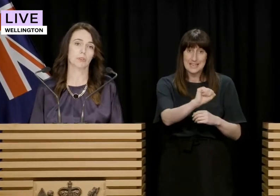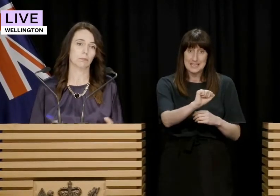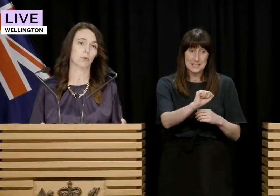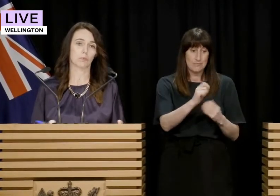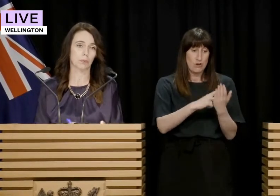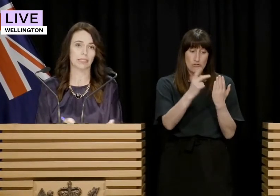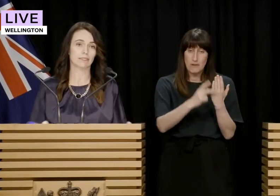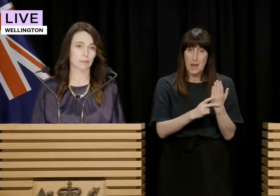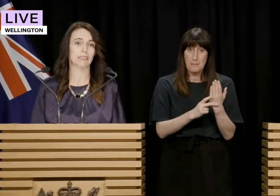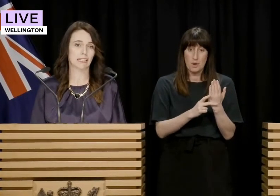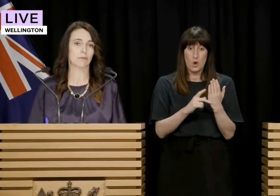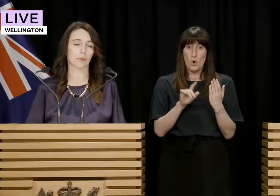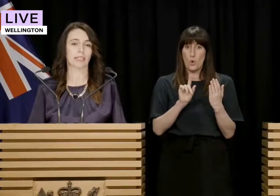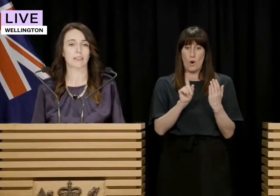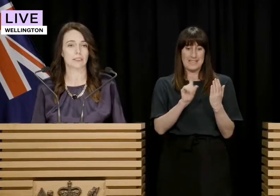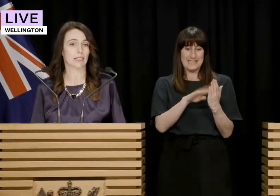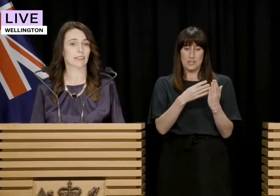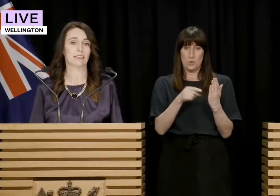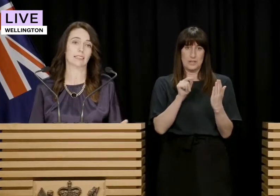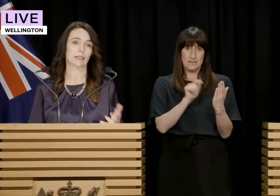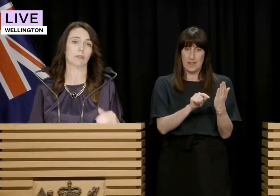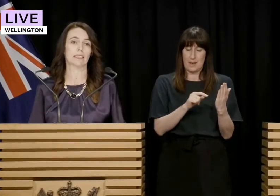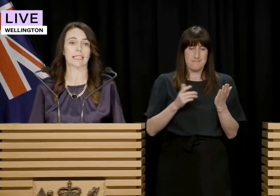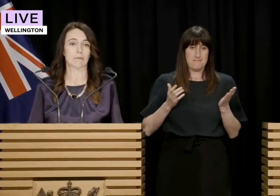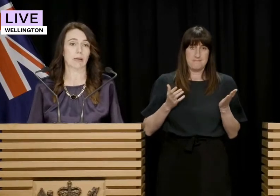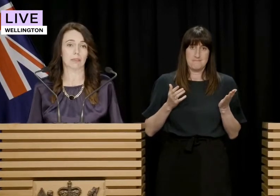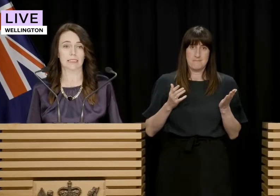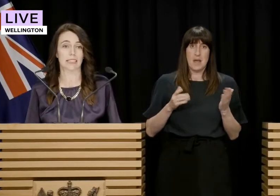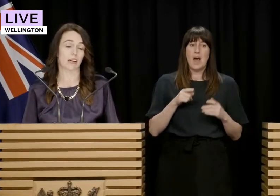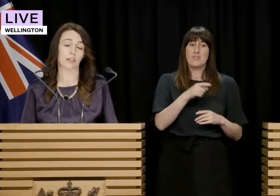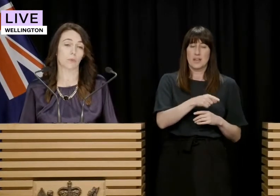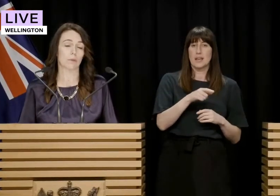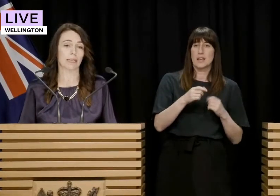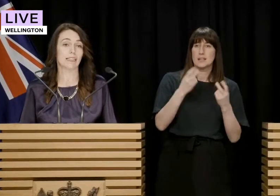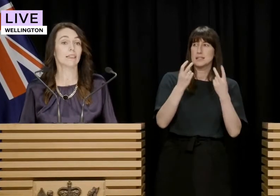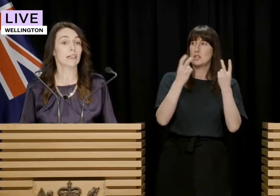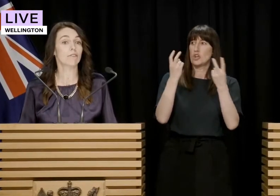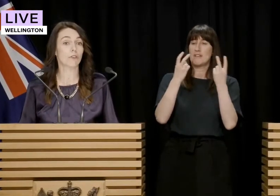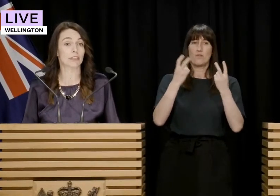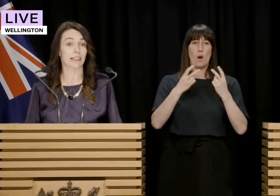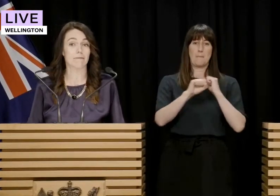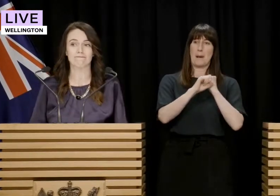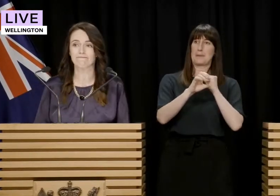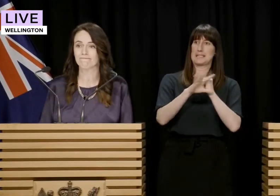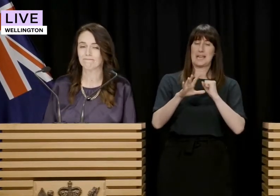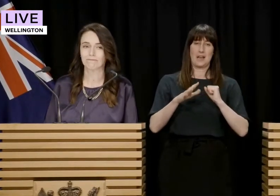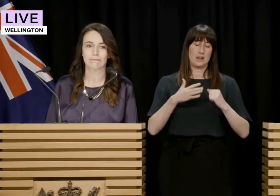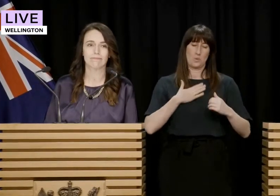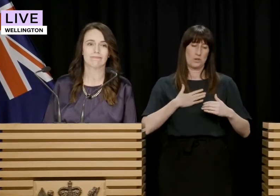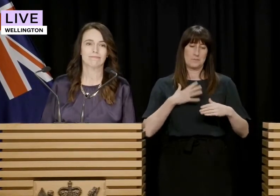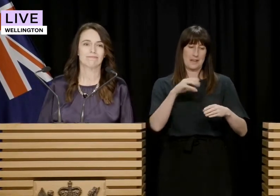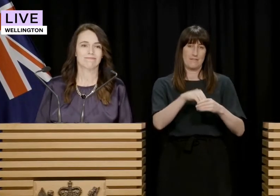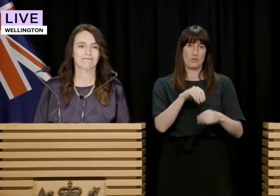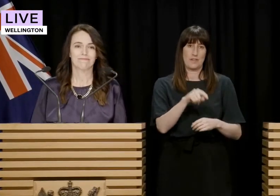think the most important point, substantive point here is I think this is someone seeking publicity, and I don't want to be involved in that. Now that he's